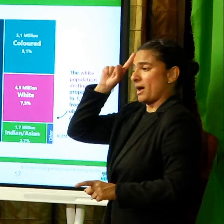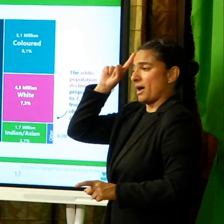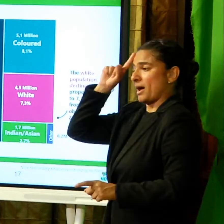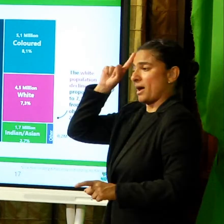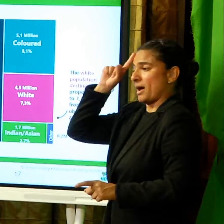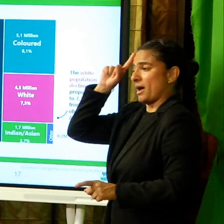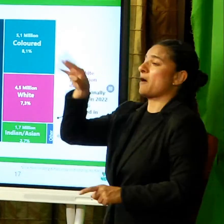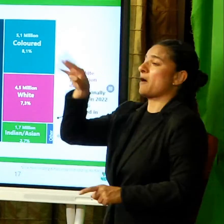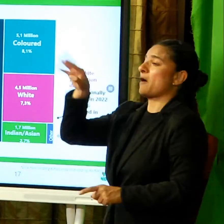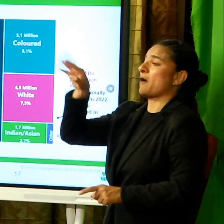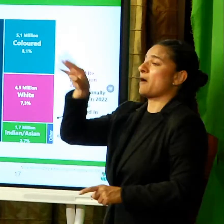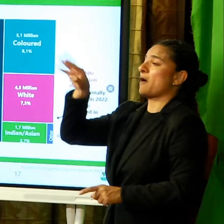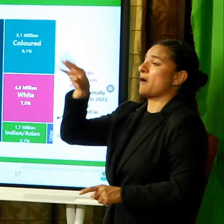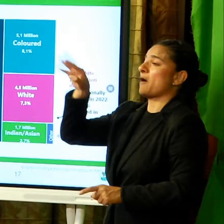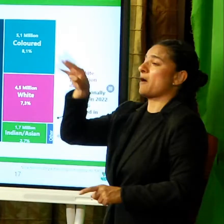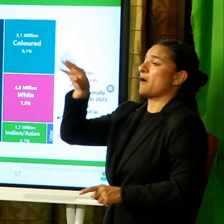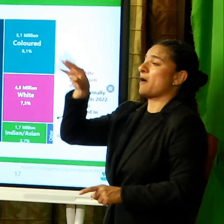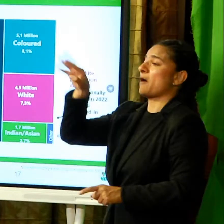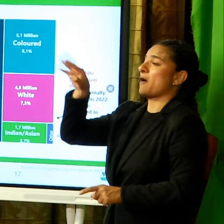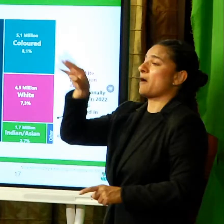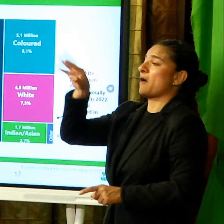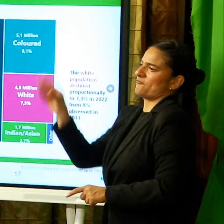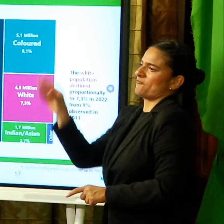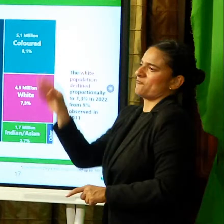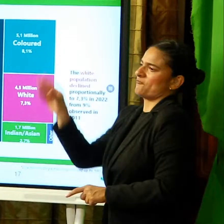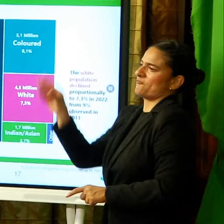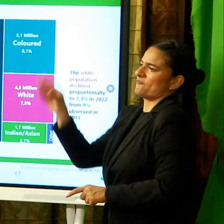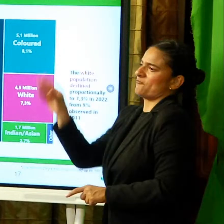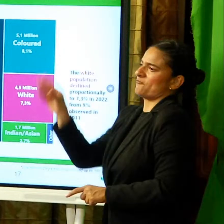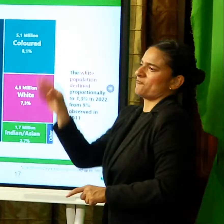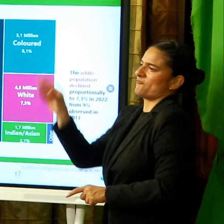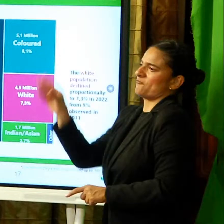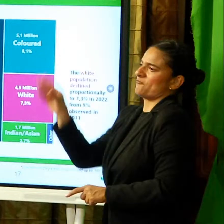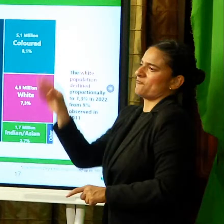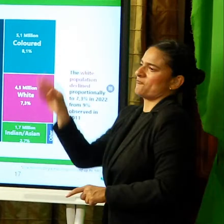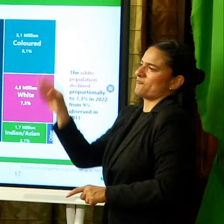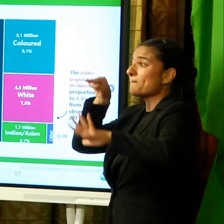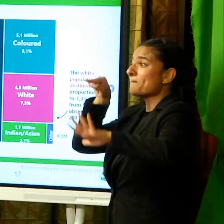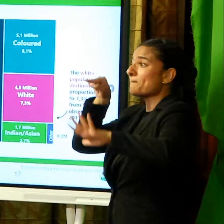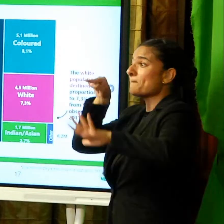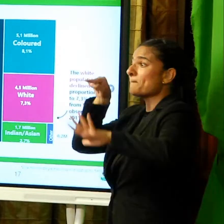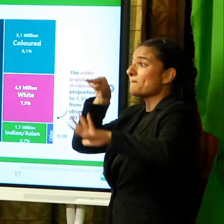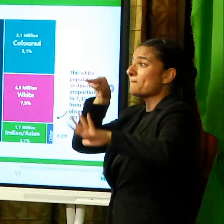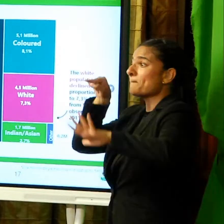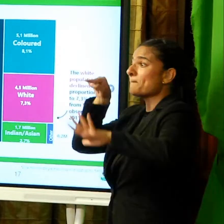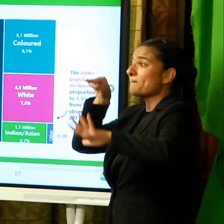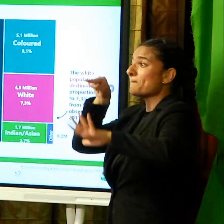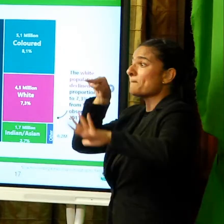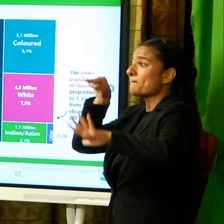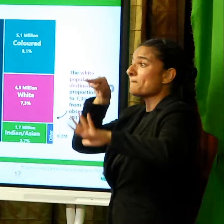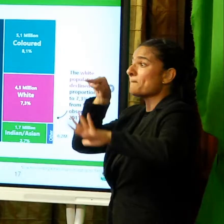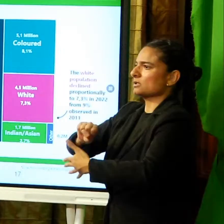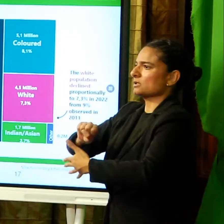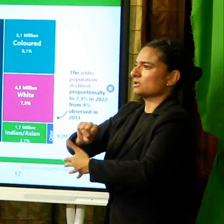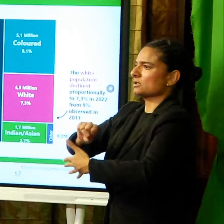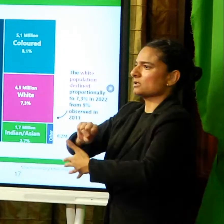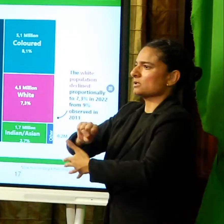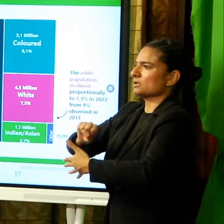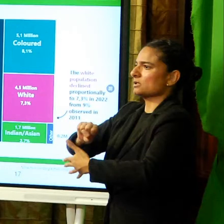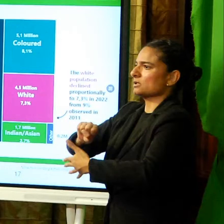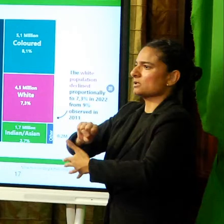for 81.4% of the population. Colored population group, 5.1 million, accounting